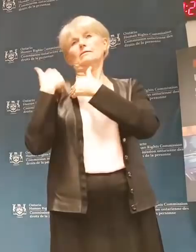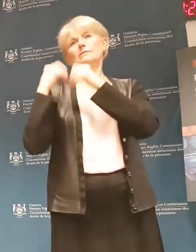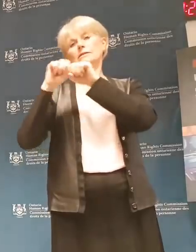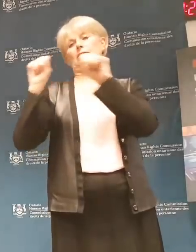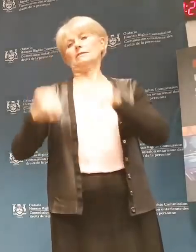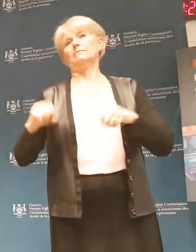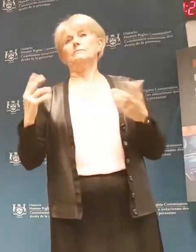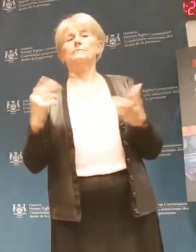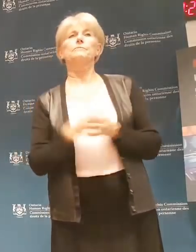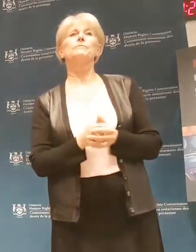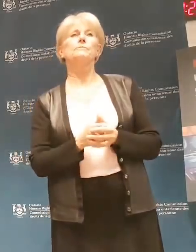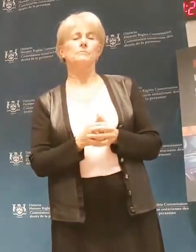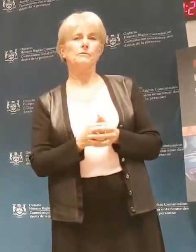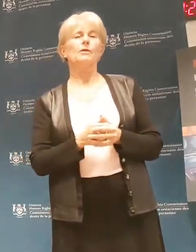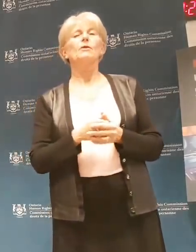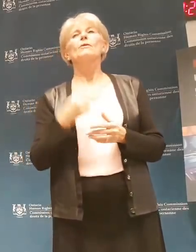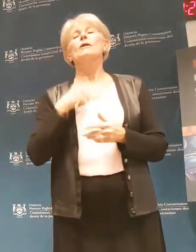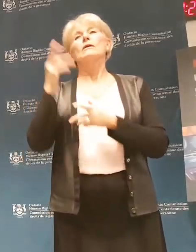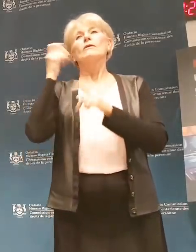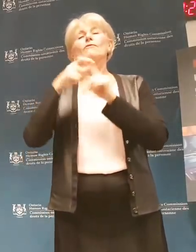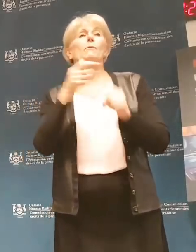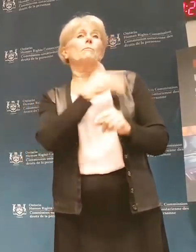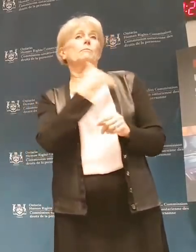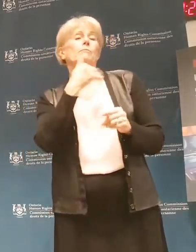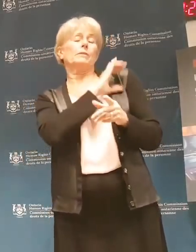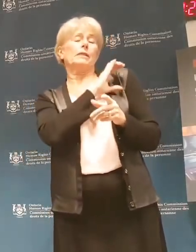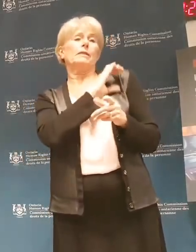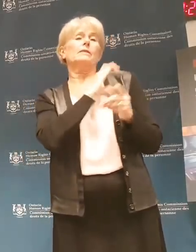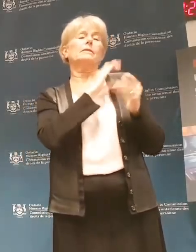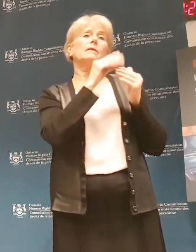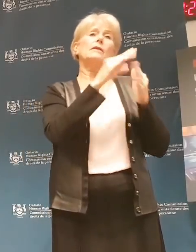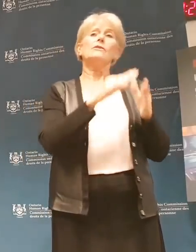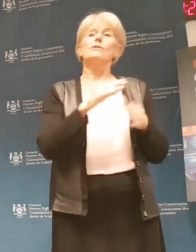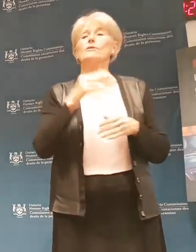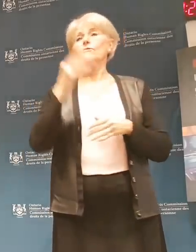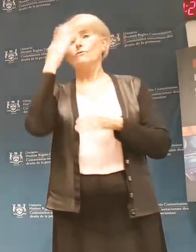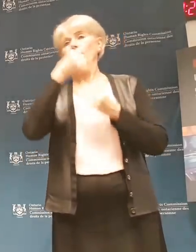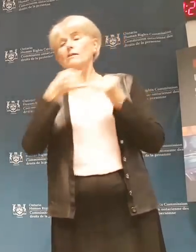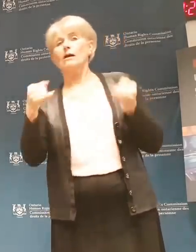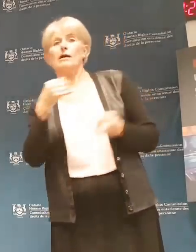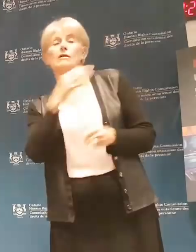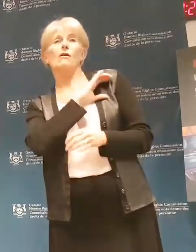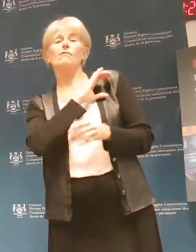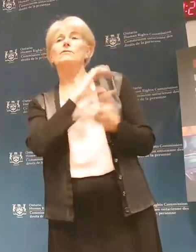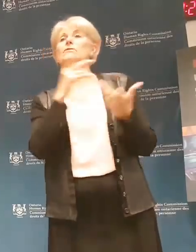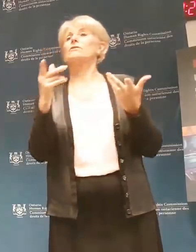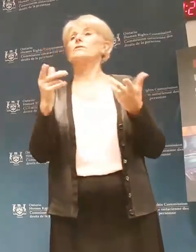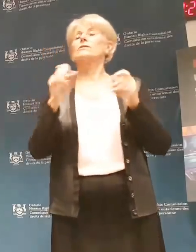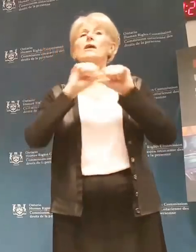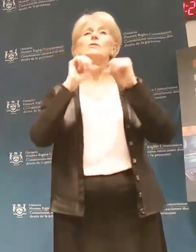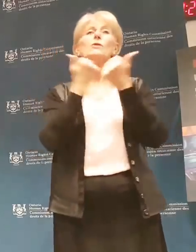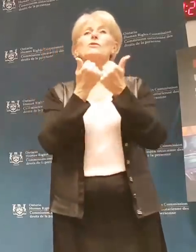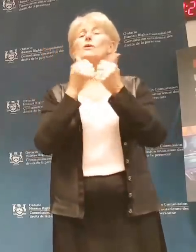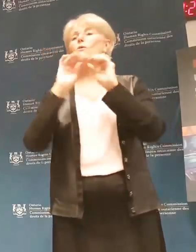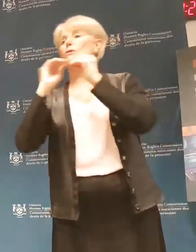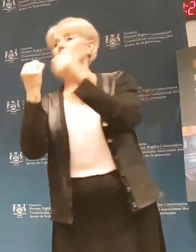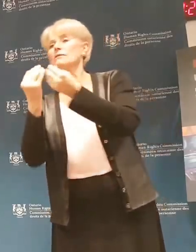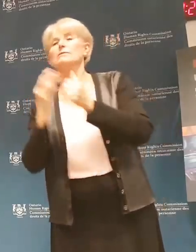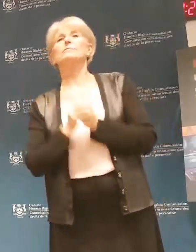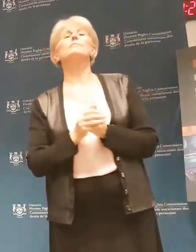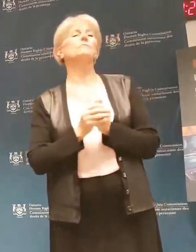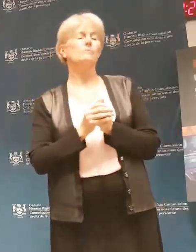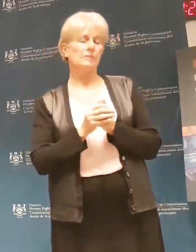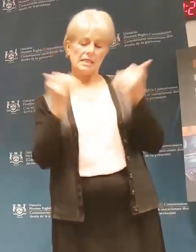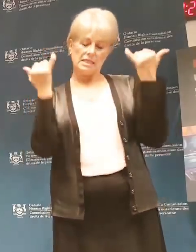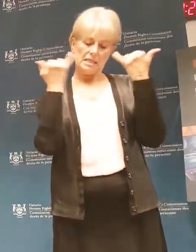mechanisms. We will hear from police leaders, frontline officers, associations, and organizations. And we